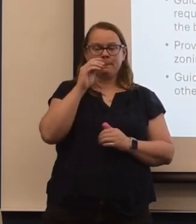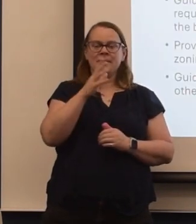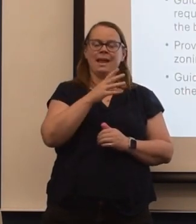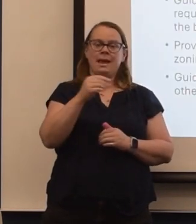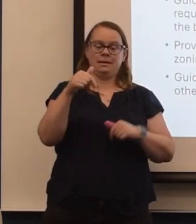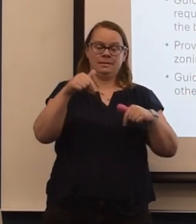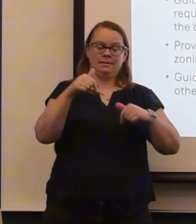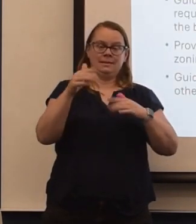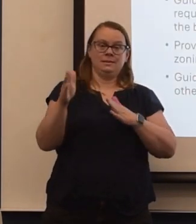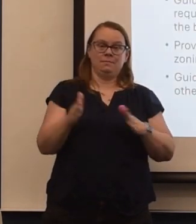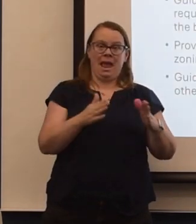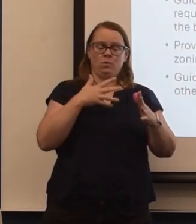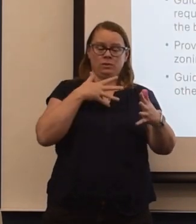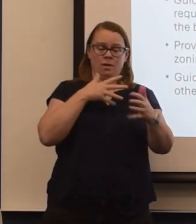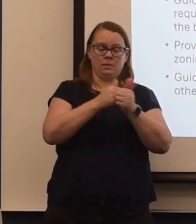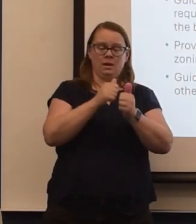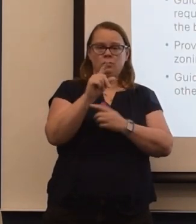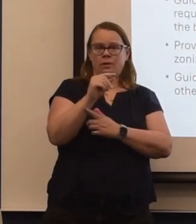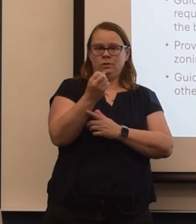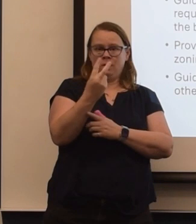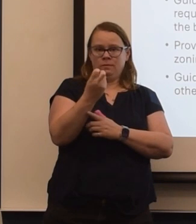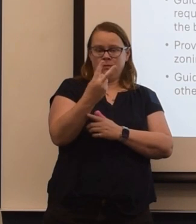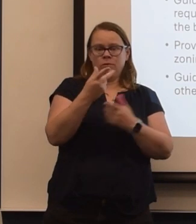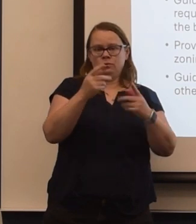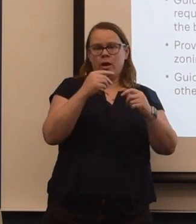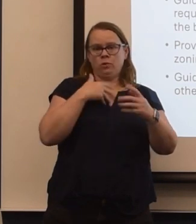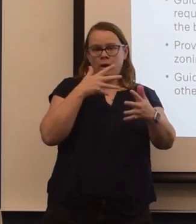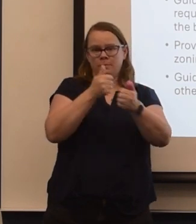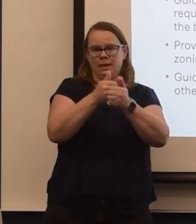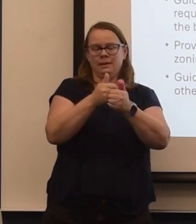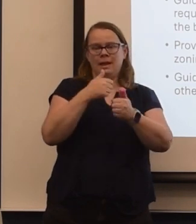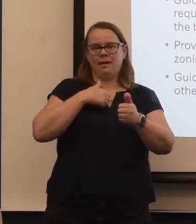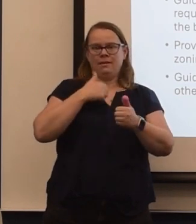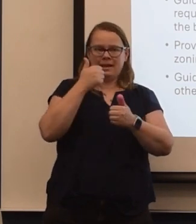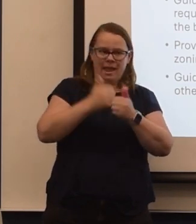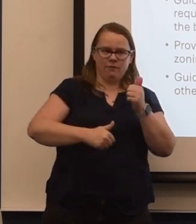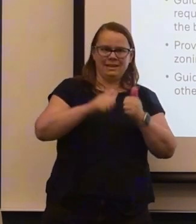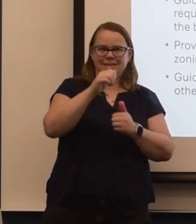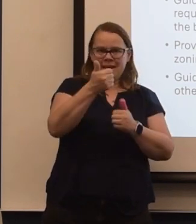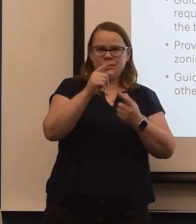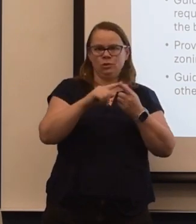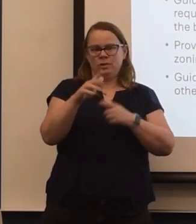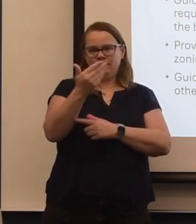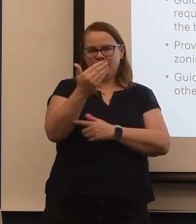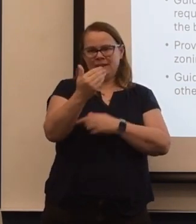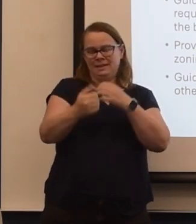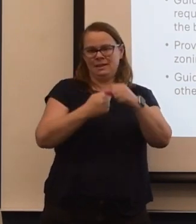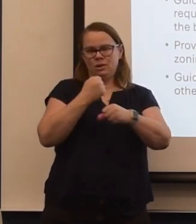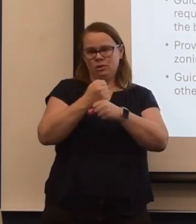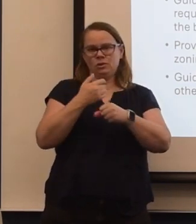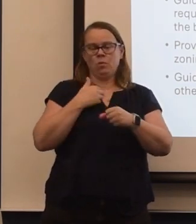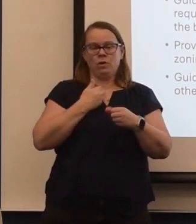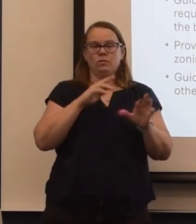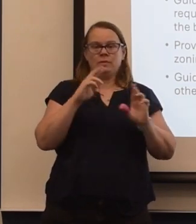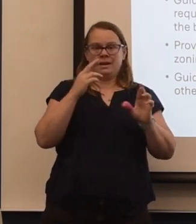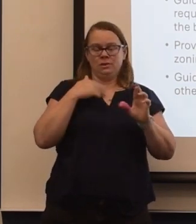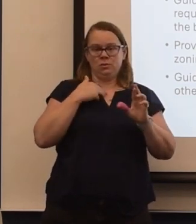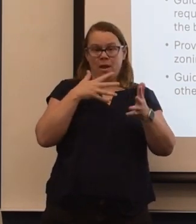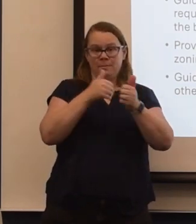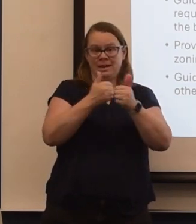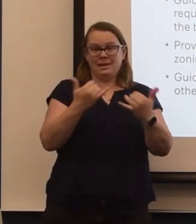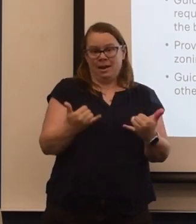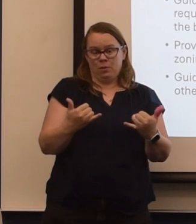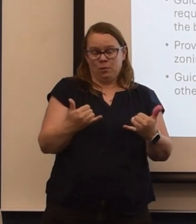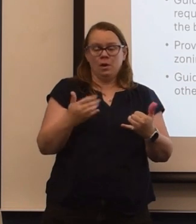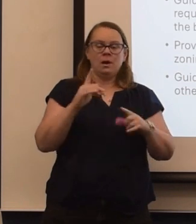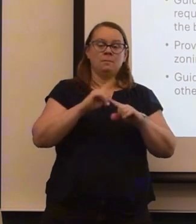And this plan was last updated in 2012. We try to update them every 10 to 15 years, so we're in the prime time to update this. And